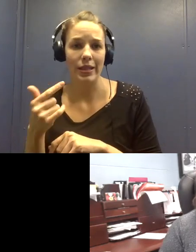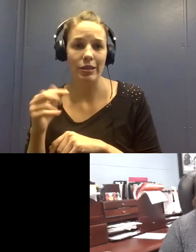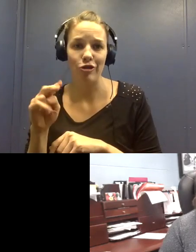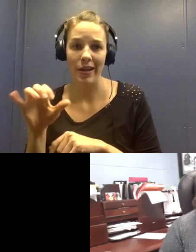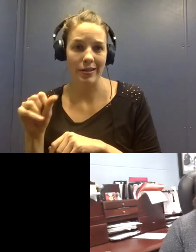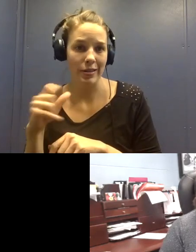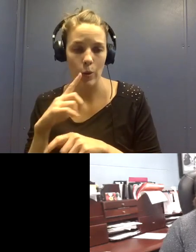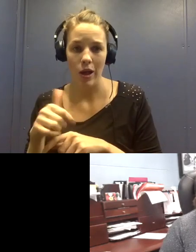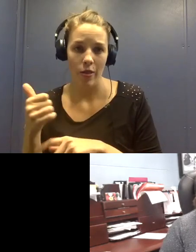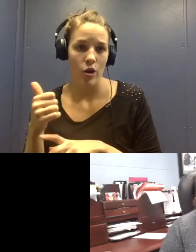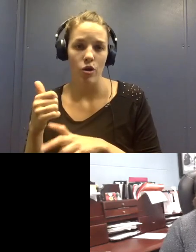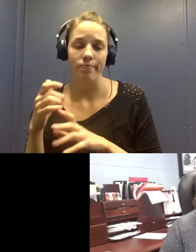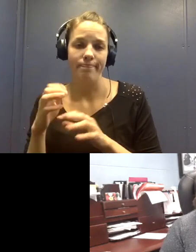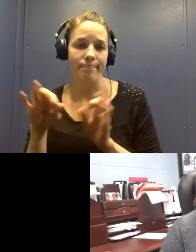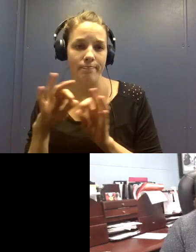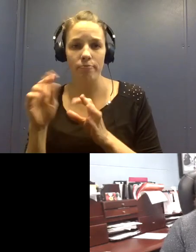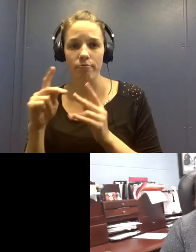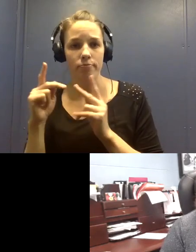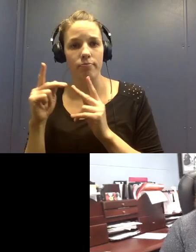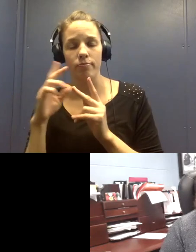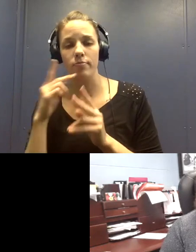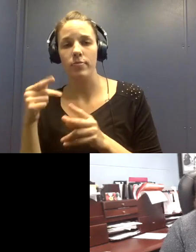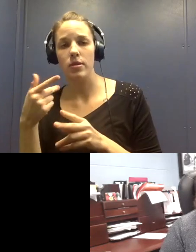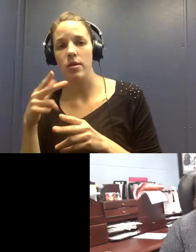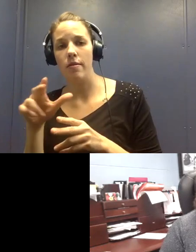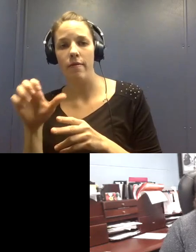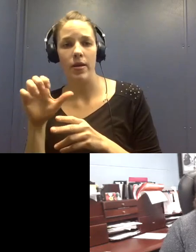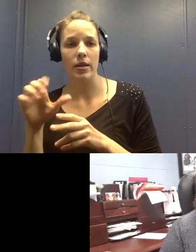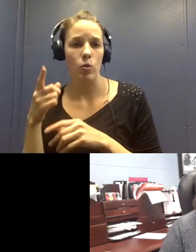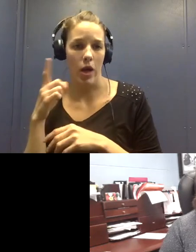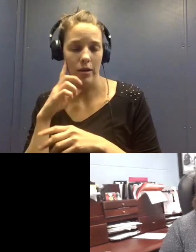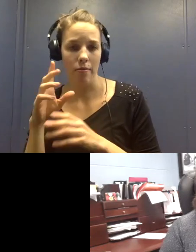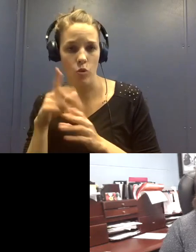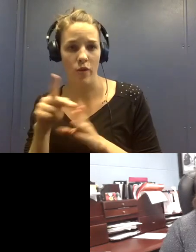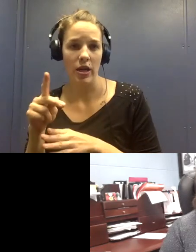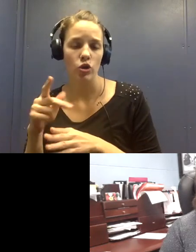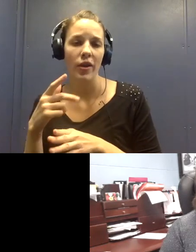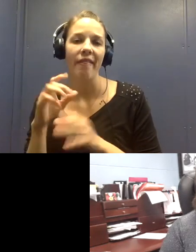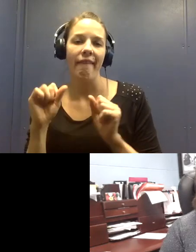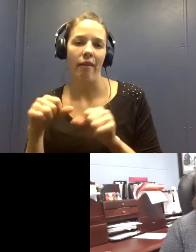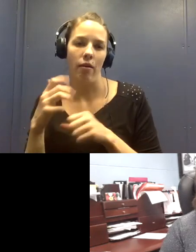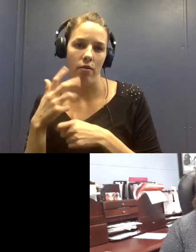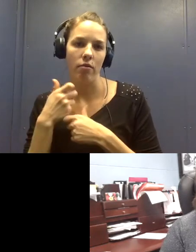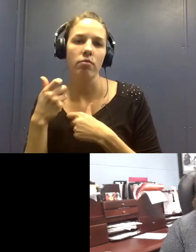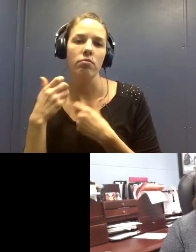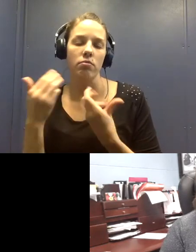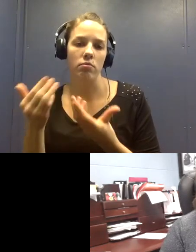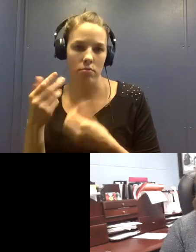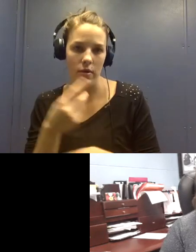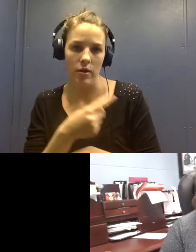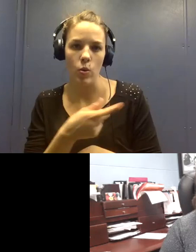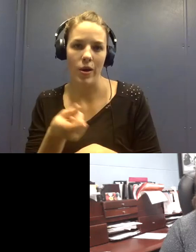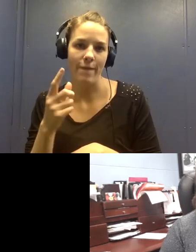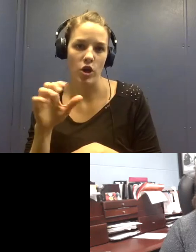one of the critical infrastructure phase 1B professions, they can get vaccinated at one of our clinics in